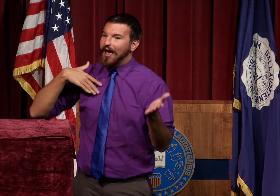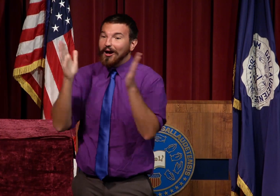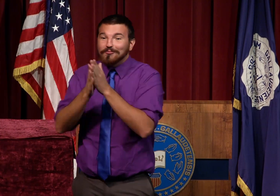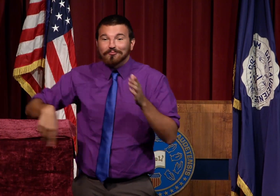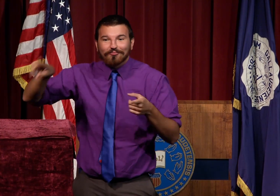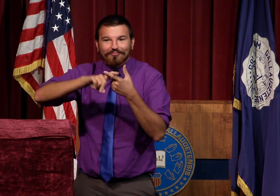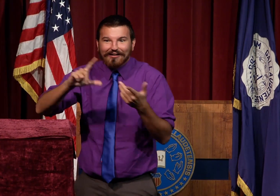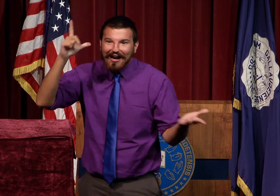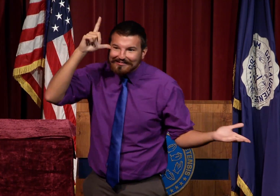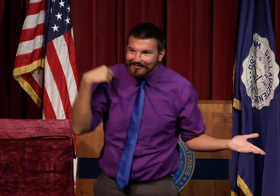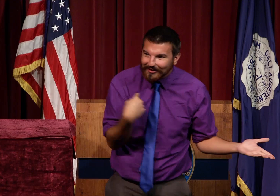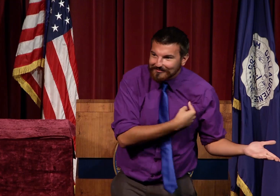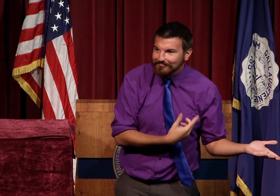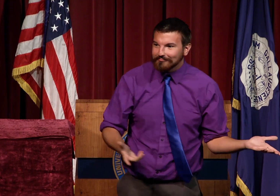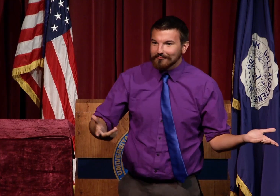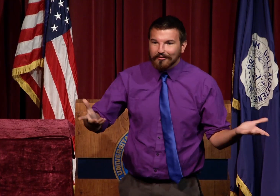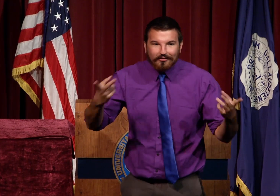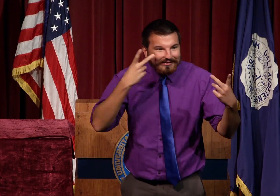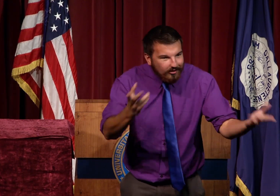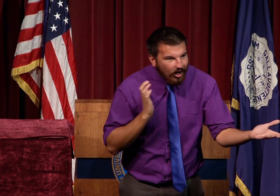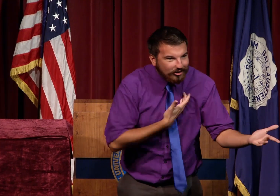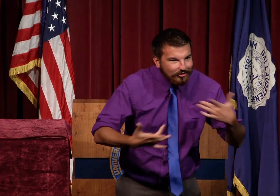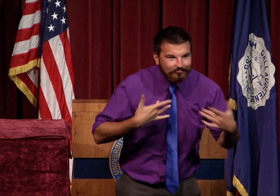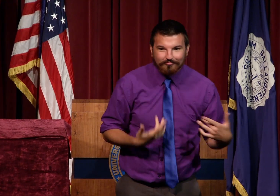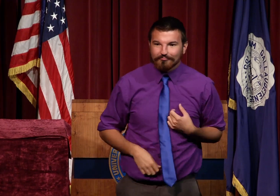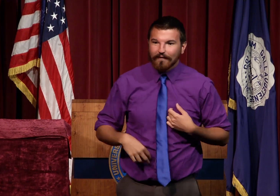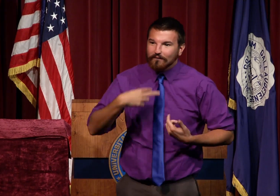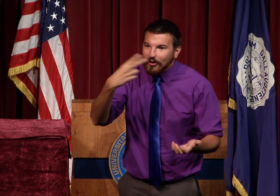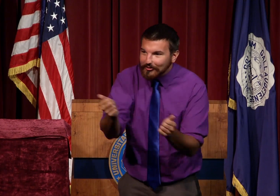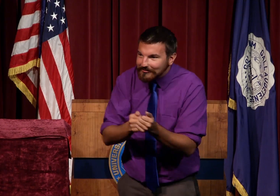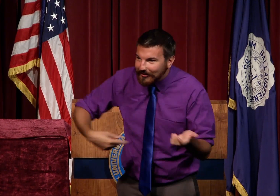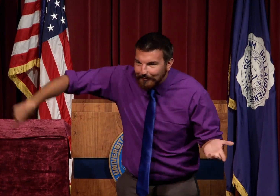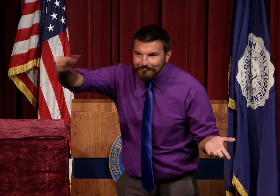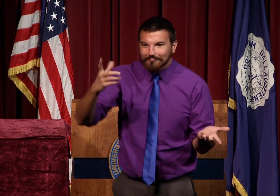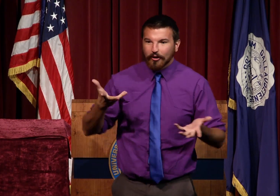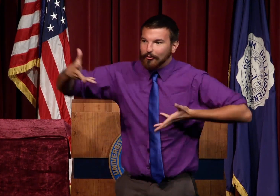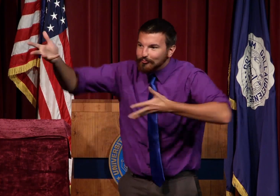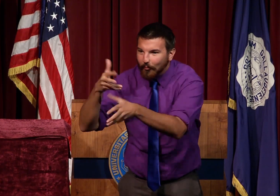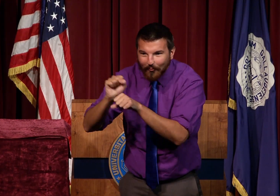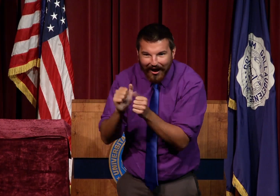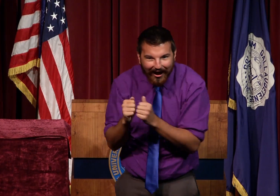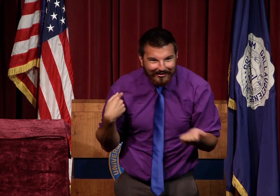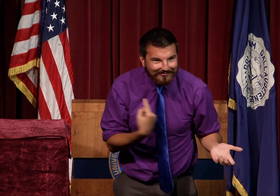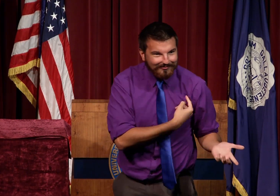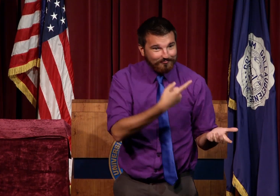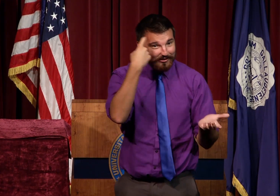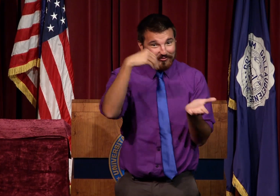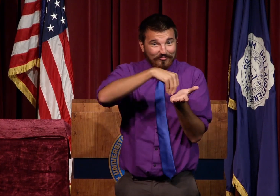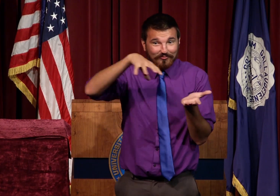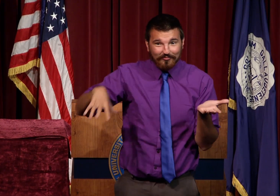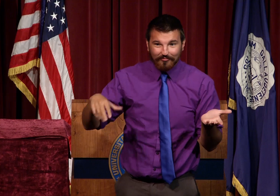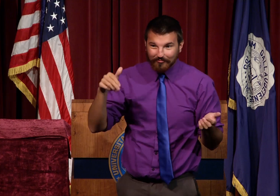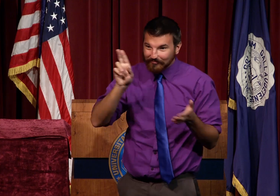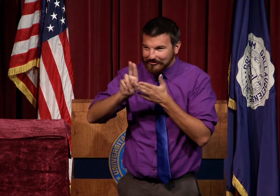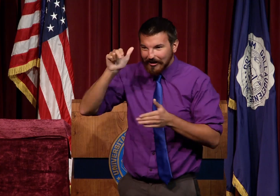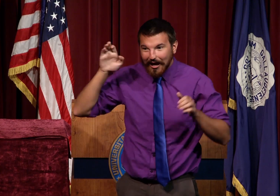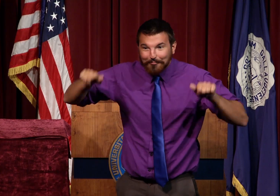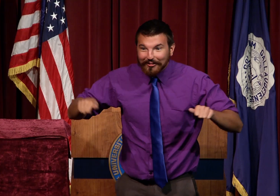can support student body government. You can do that by listening to us, hearing our concerns, listening to us when we share issues, and being a part of what we're